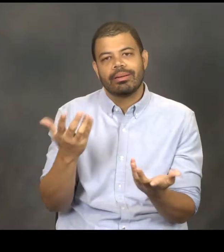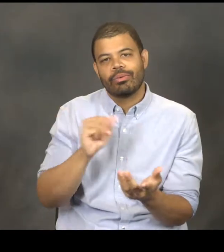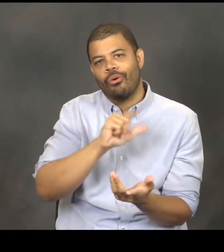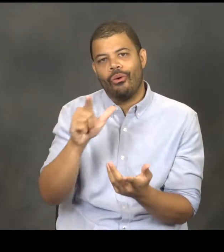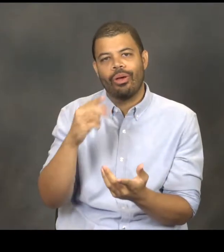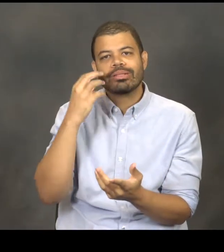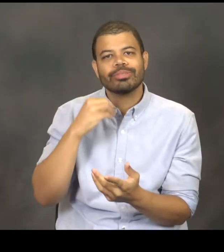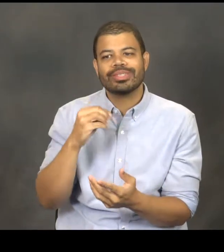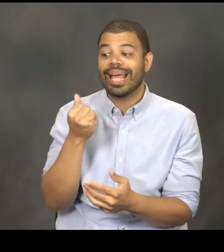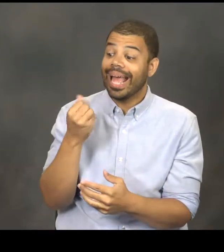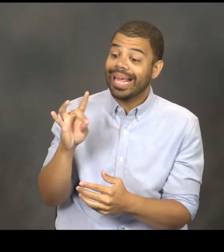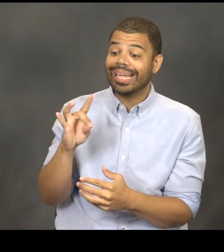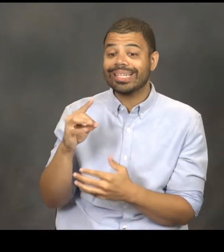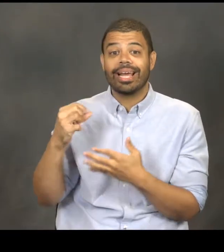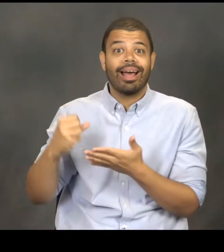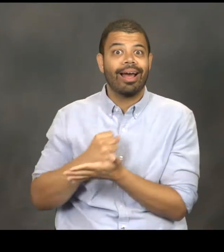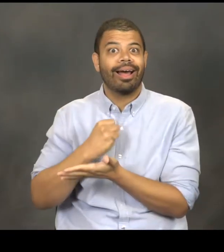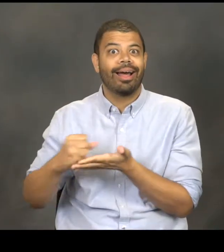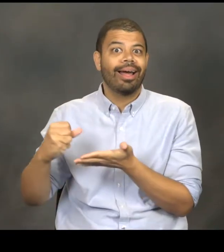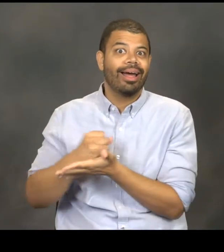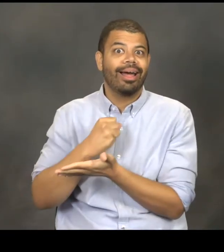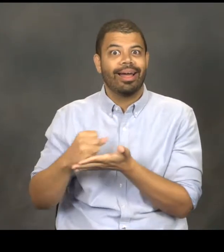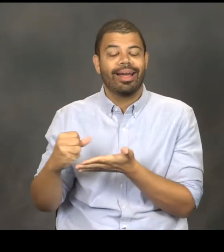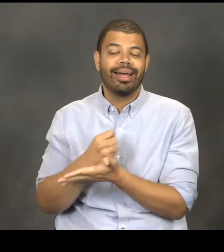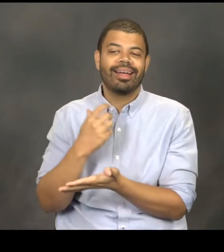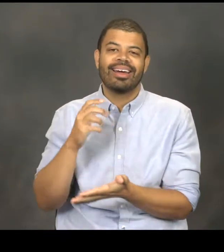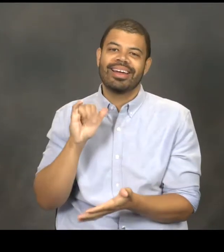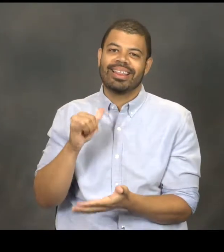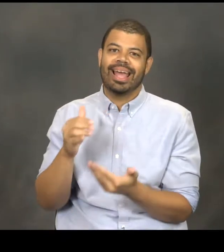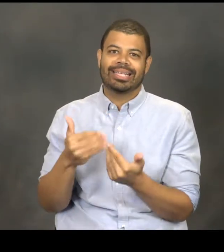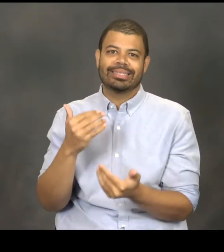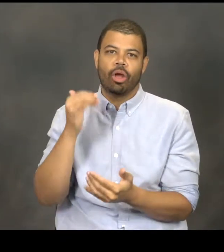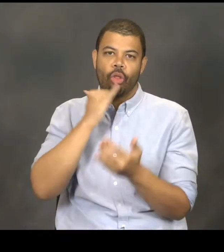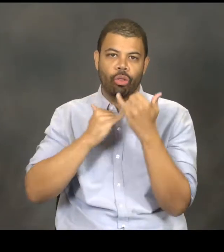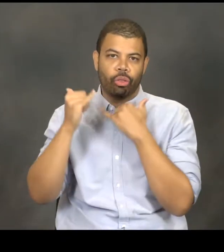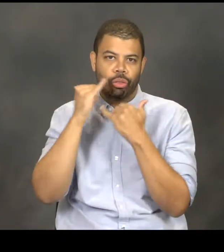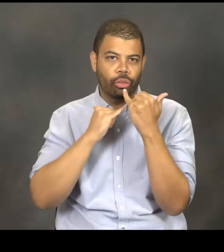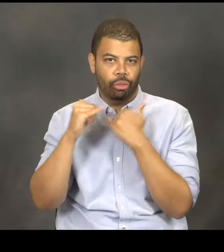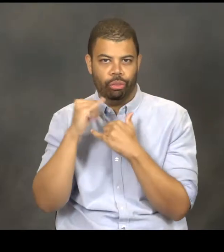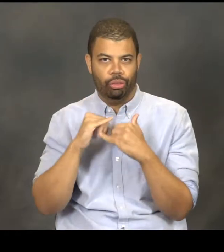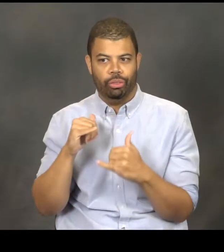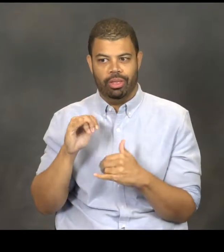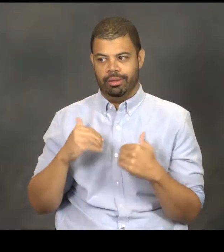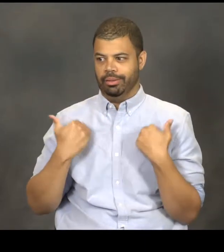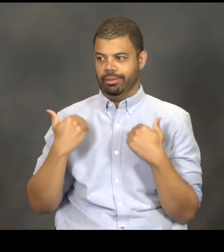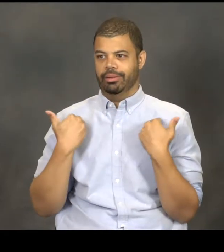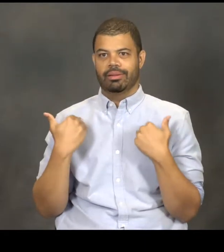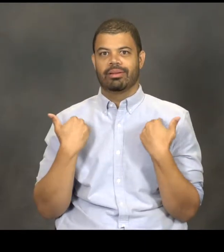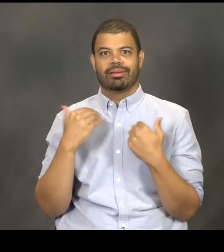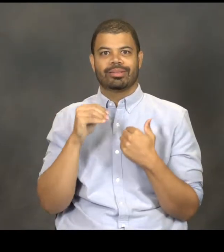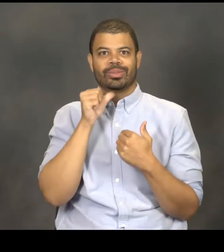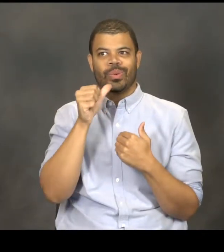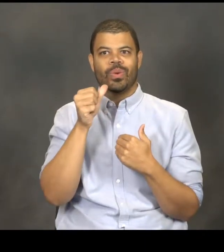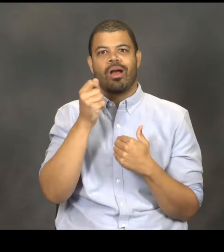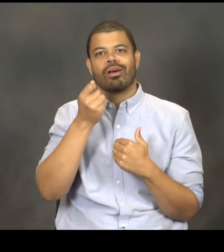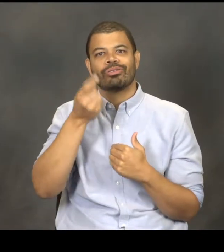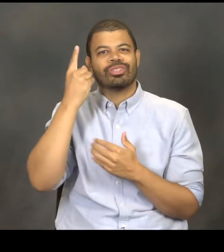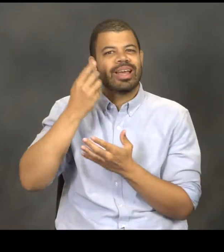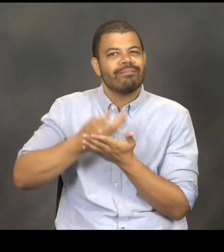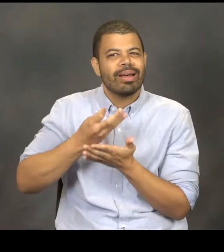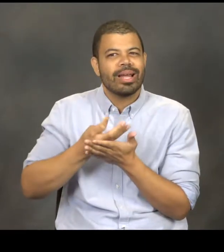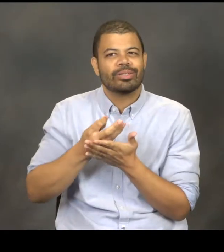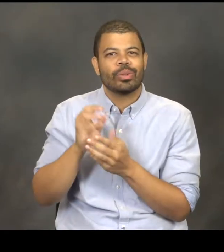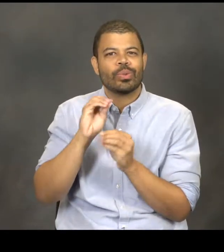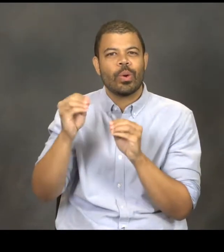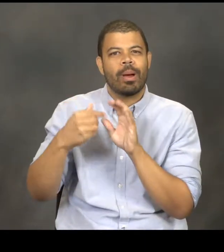We all got those credit cards. And it's really easy to make a lot of mistakes early in life when you don't have the sort of financial literacy or